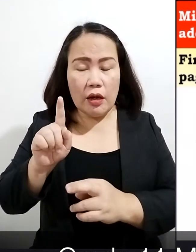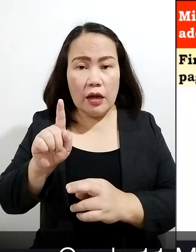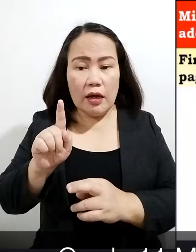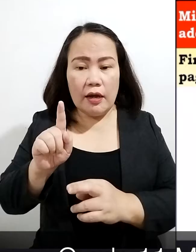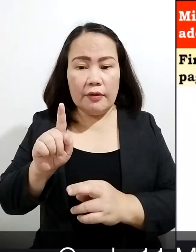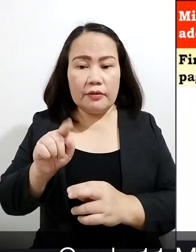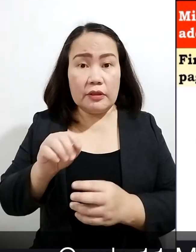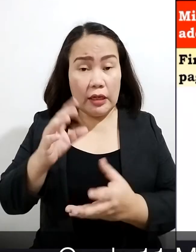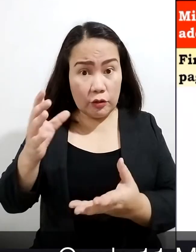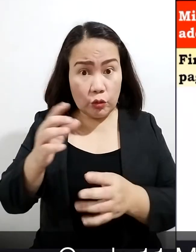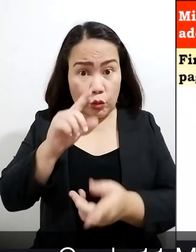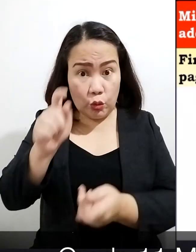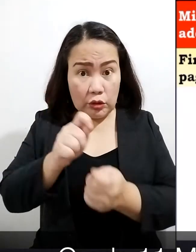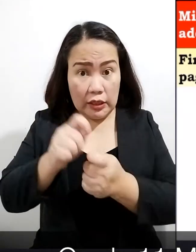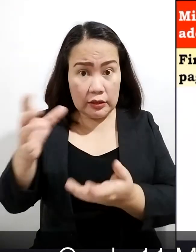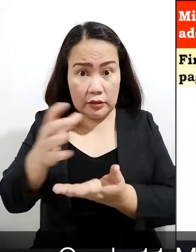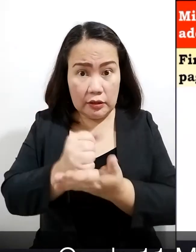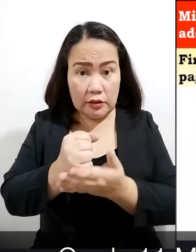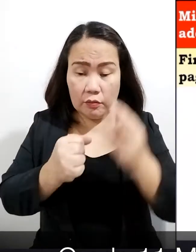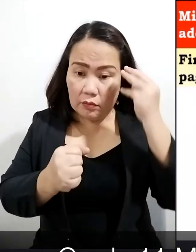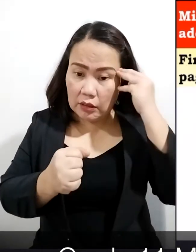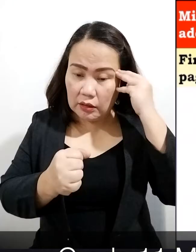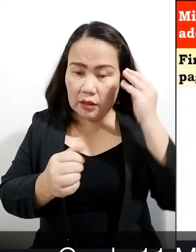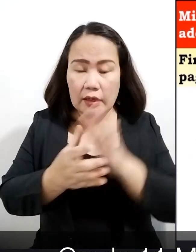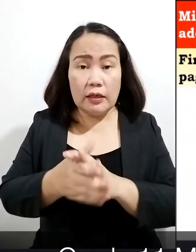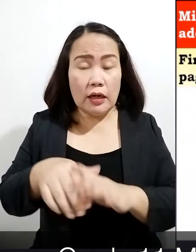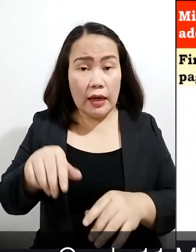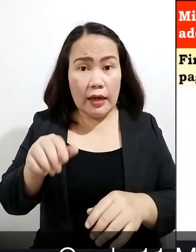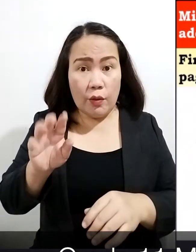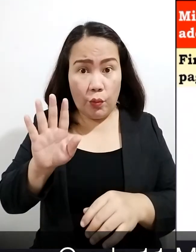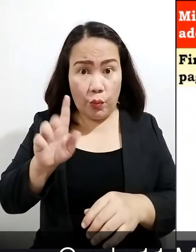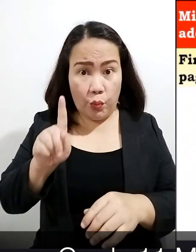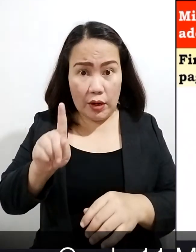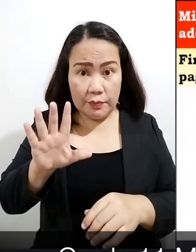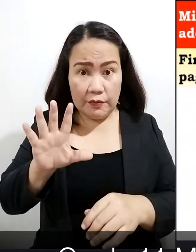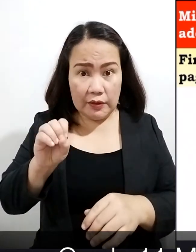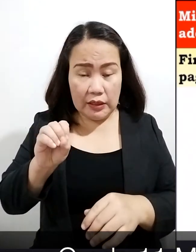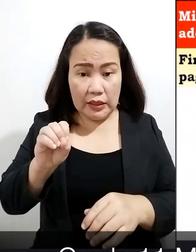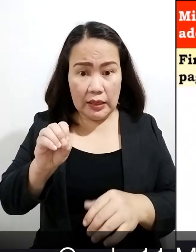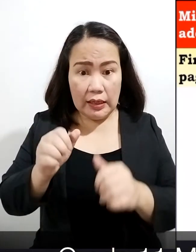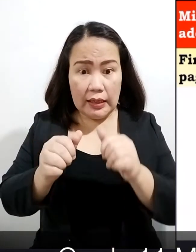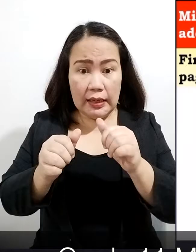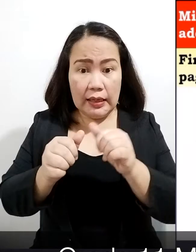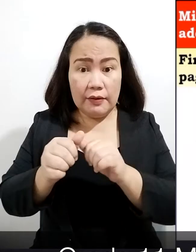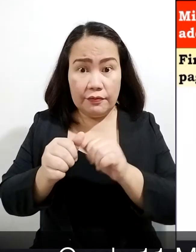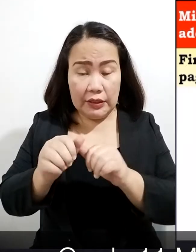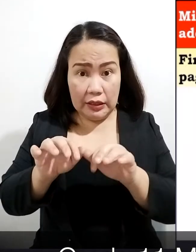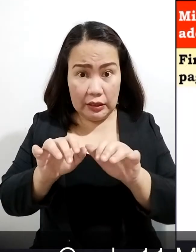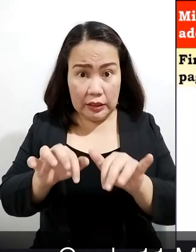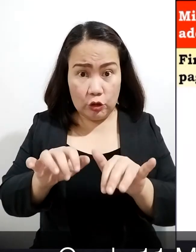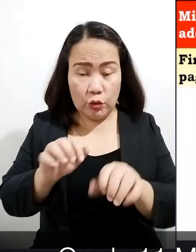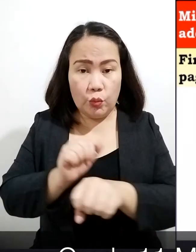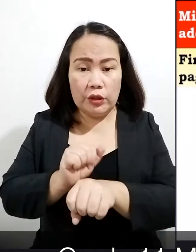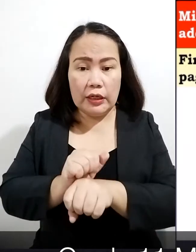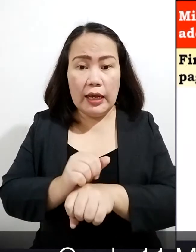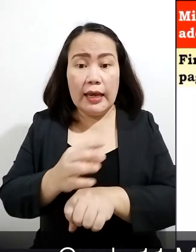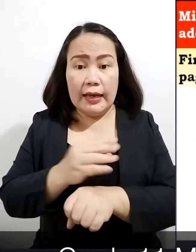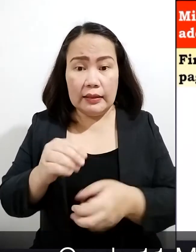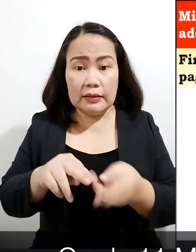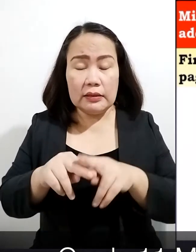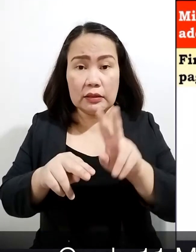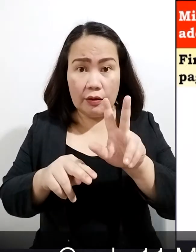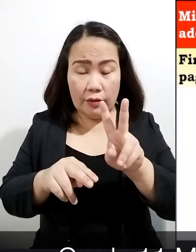na 150 pesos at 5 pesos sa bawat page na kanyang ipiniprint. So,